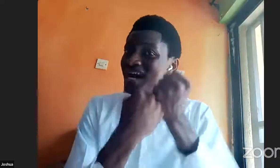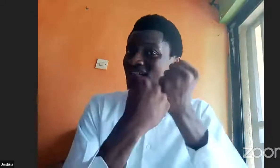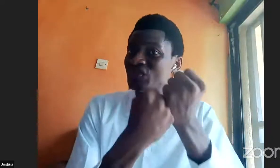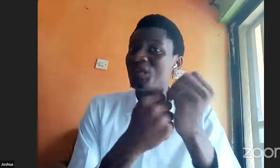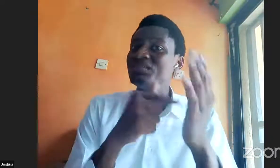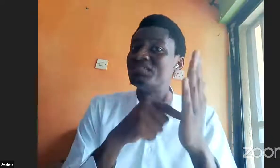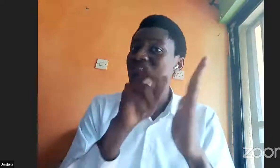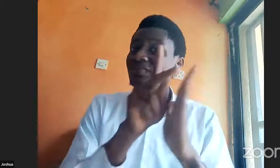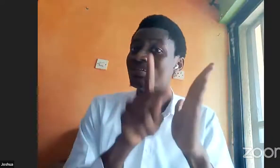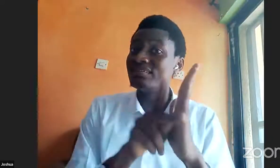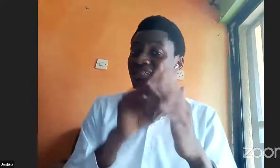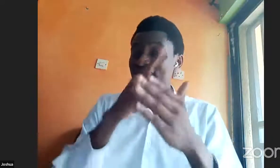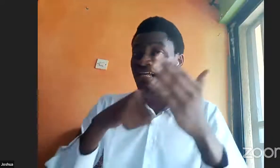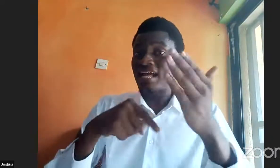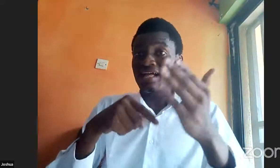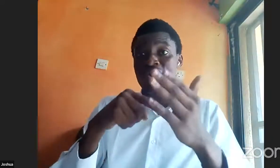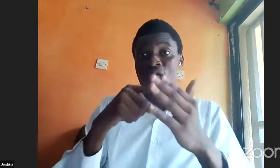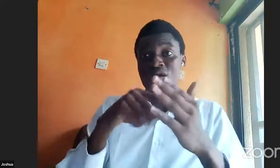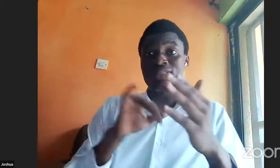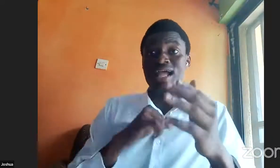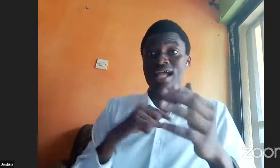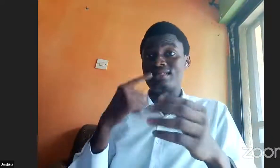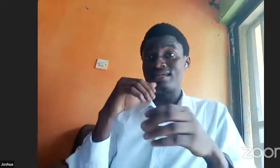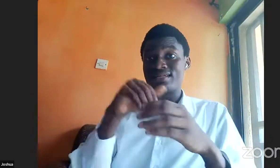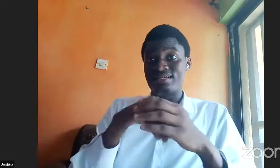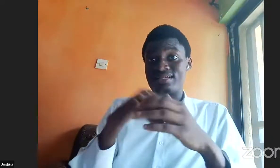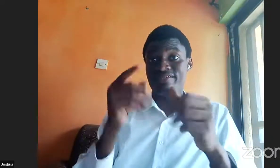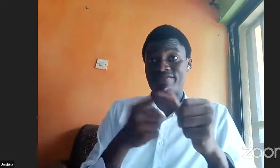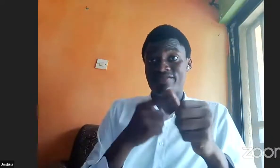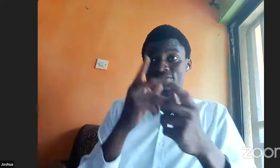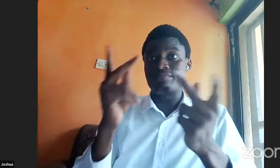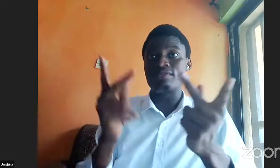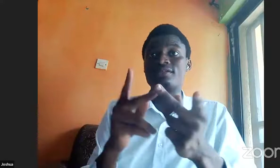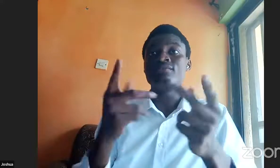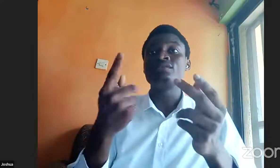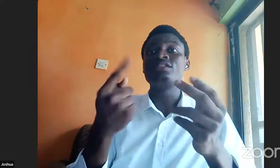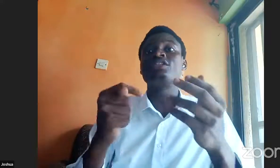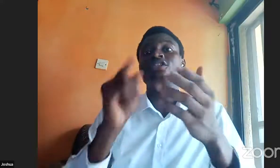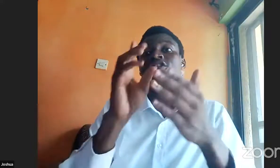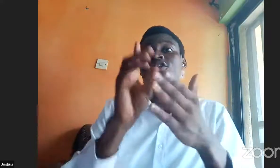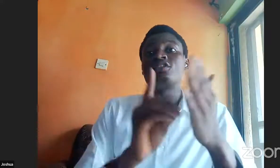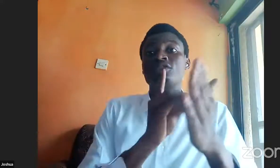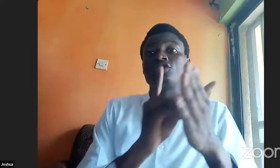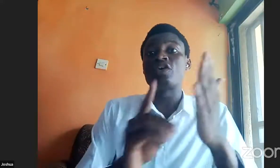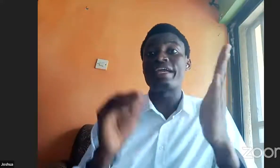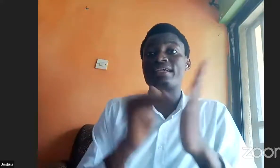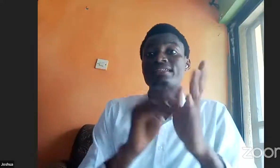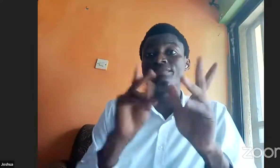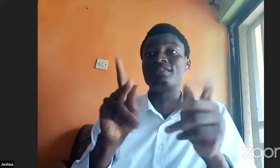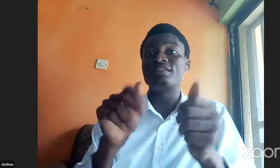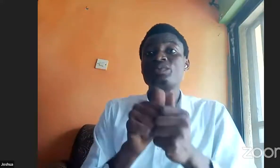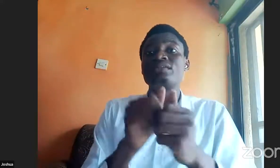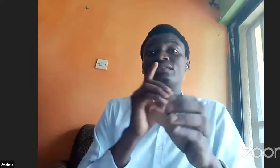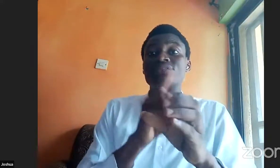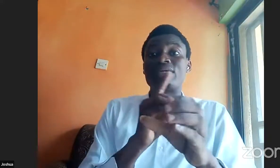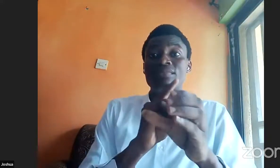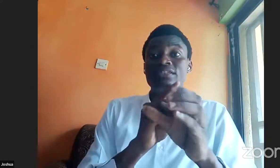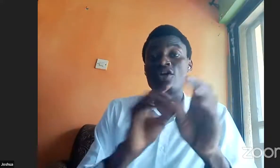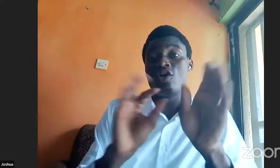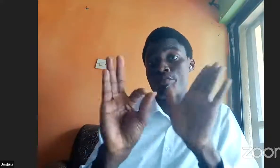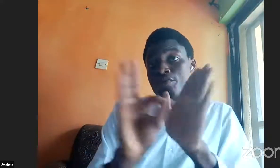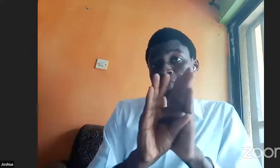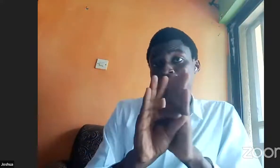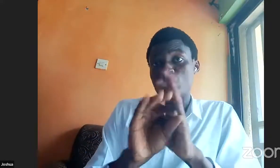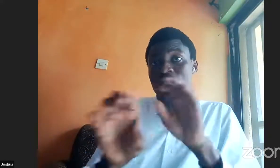place. The Discrimination Against Persons with Disability Prohibition Act that Olushola talked about, I've looked through all of the provisions. There is